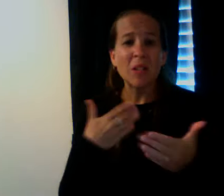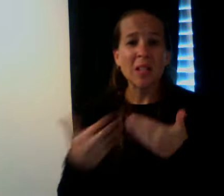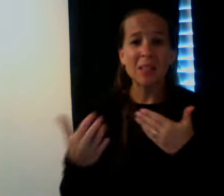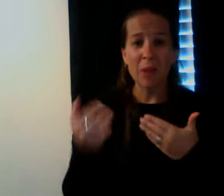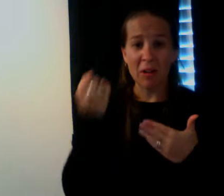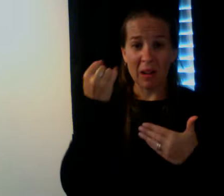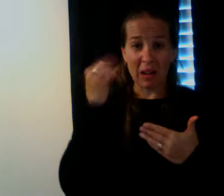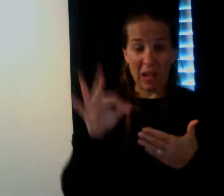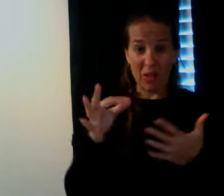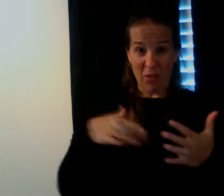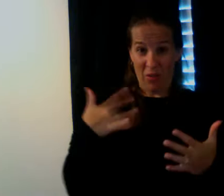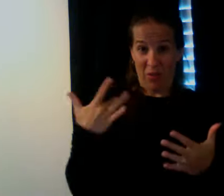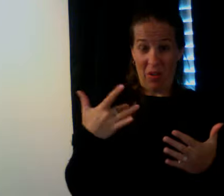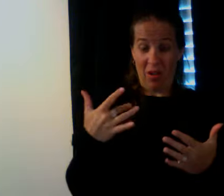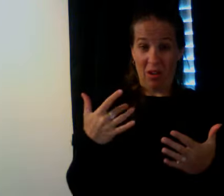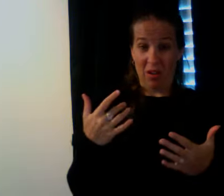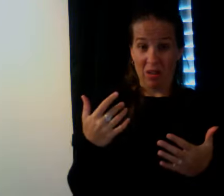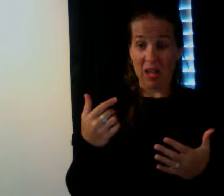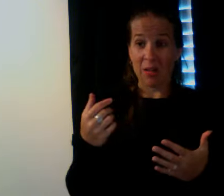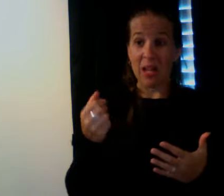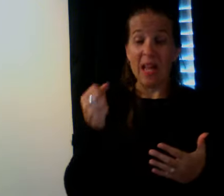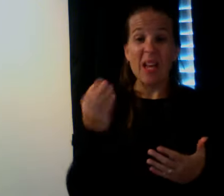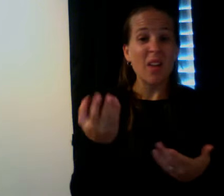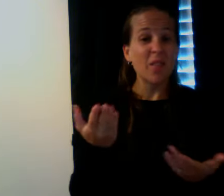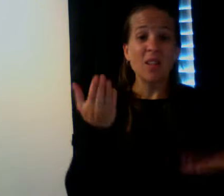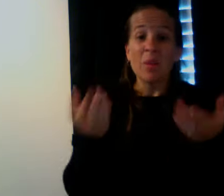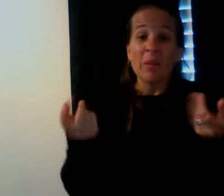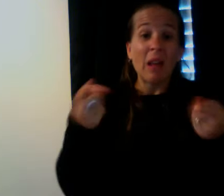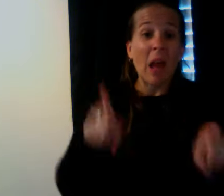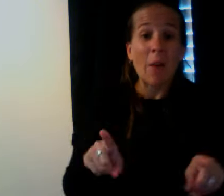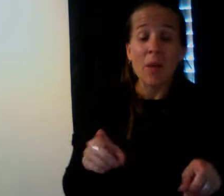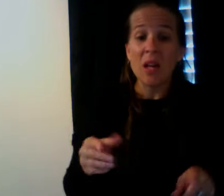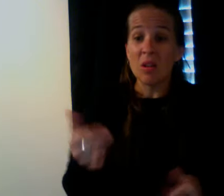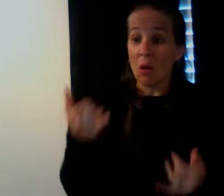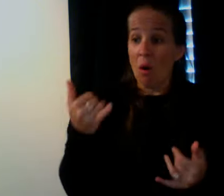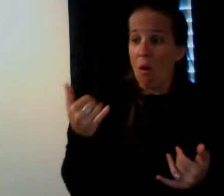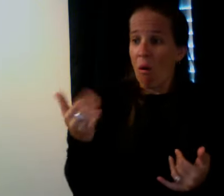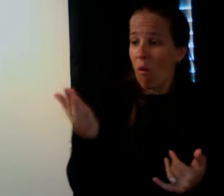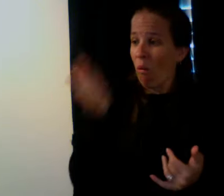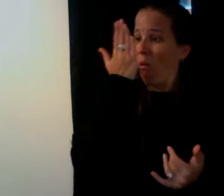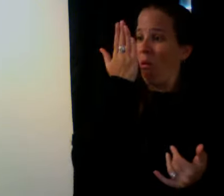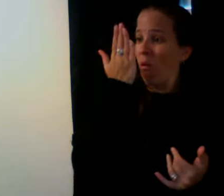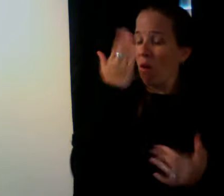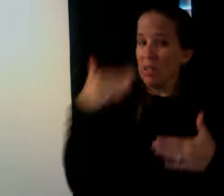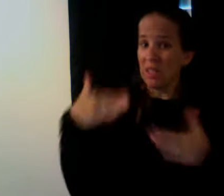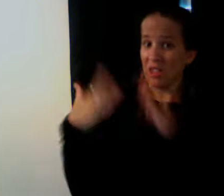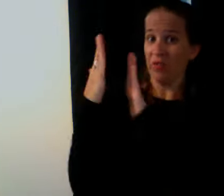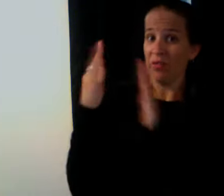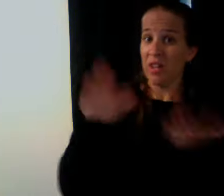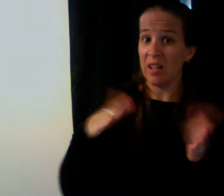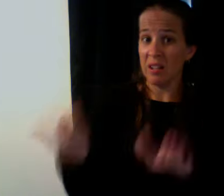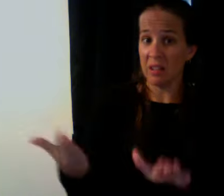important. Remembering that you are going to die is the best way I know to avoid the trap of thinking you have something to